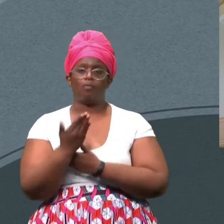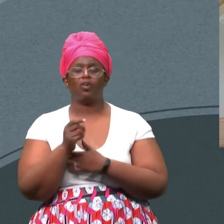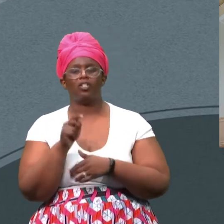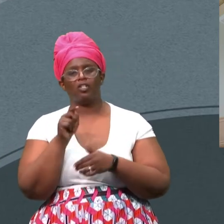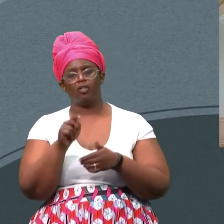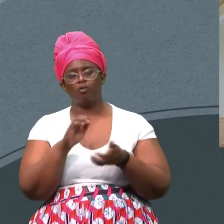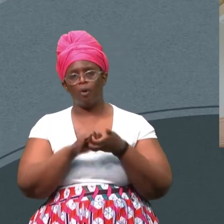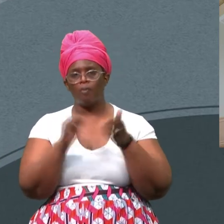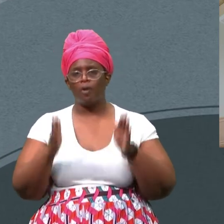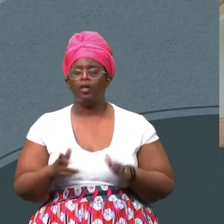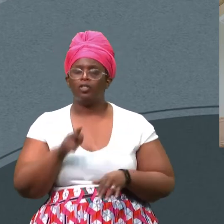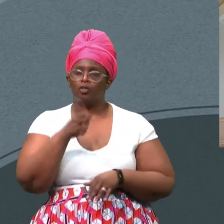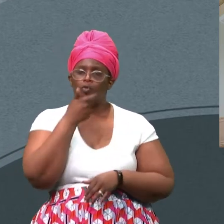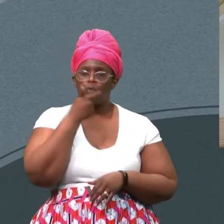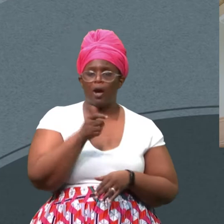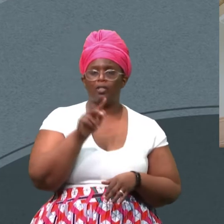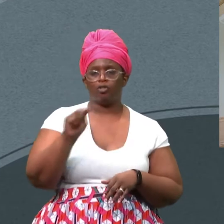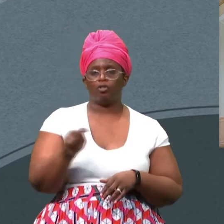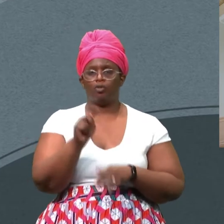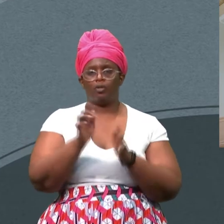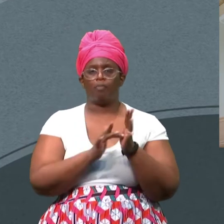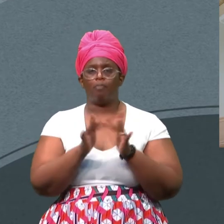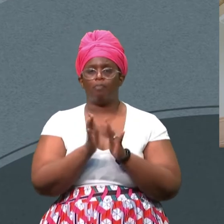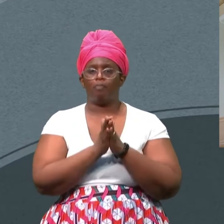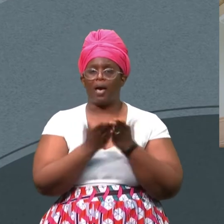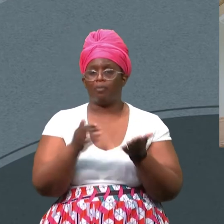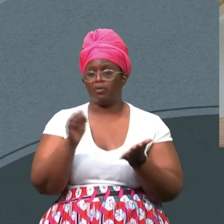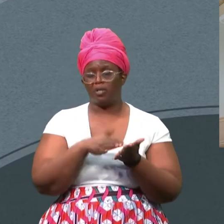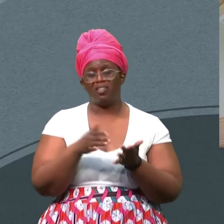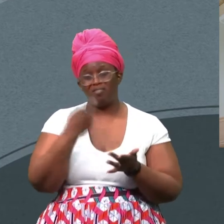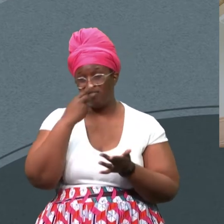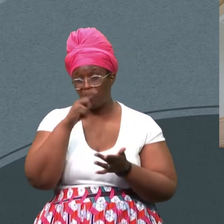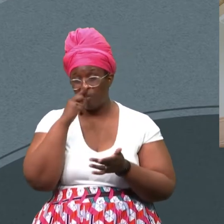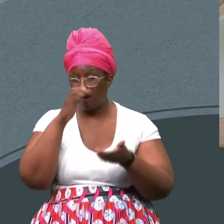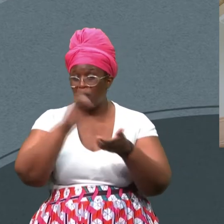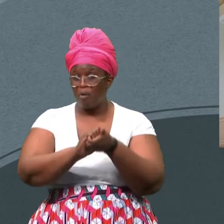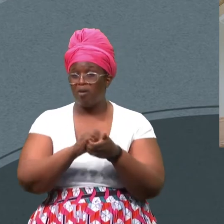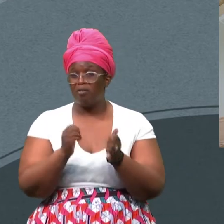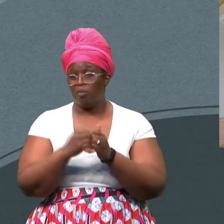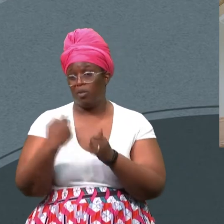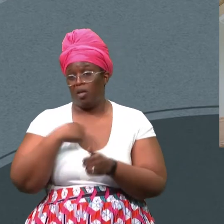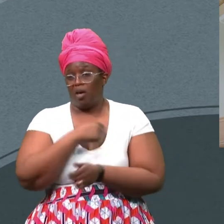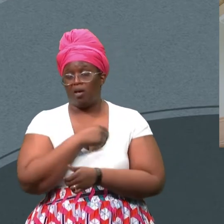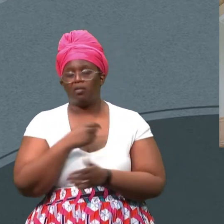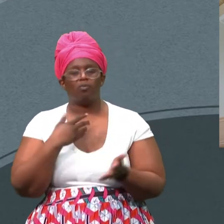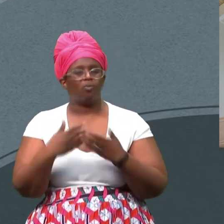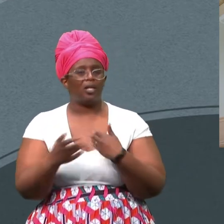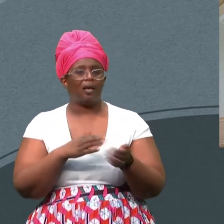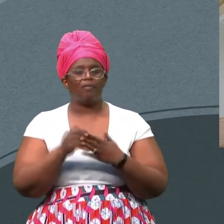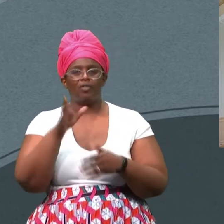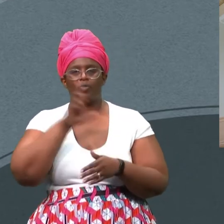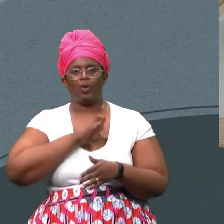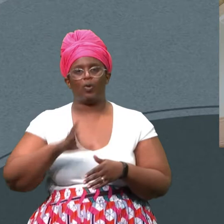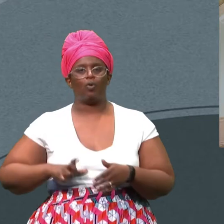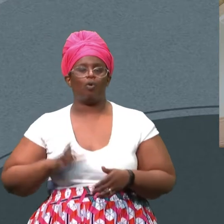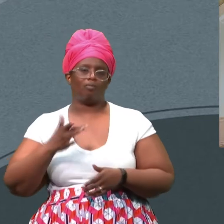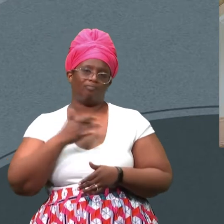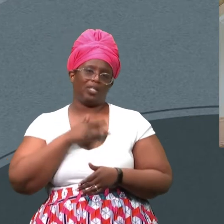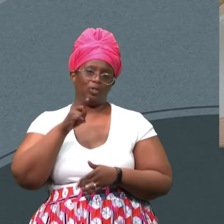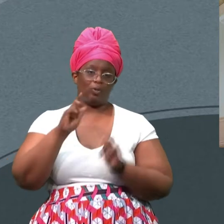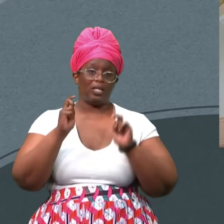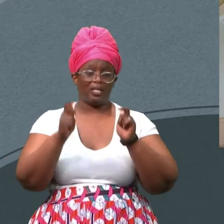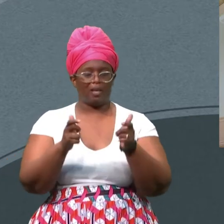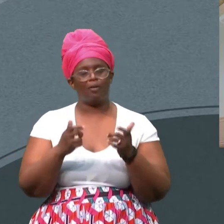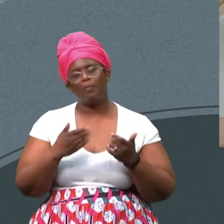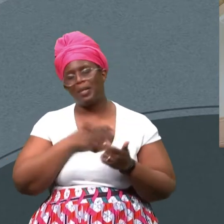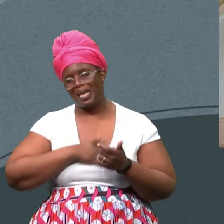Bible study. Would you just partner with us? That's all we're asking. Anything the Lord lays upon your heart, if you would give that this Mother's Day. And